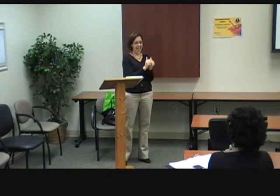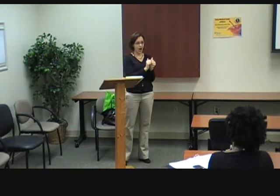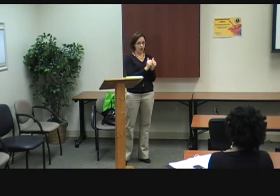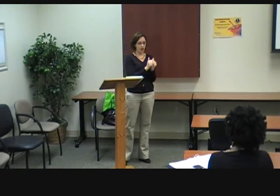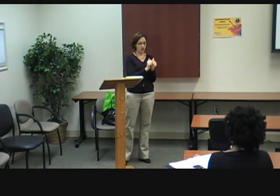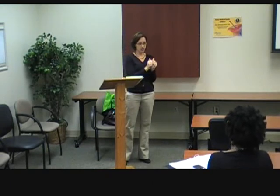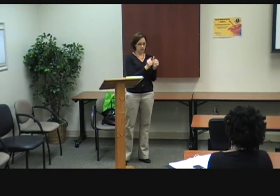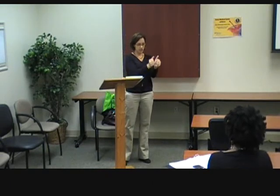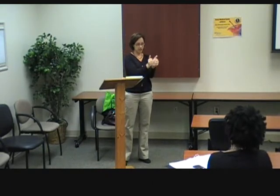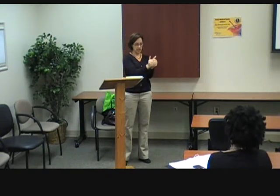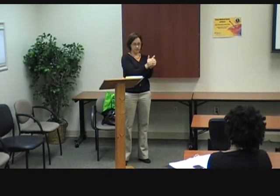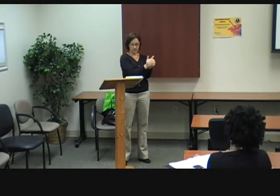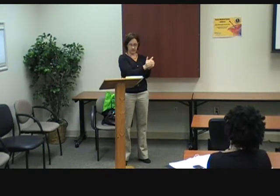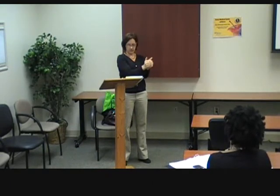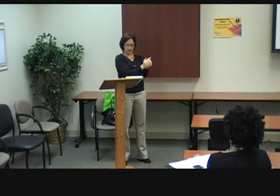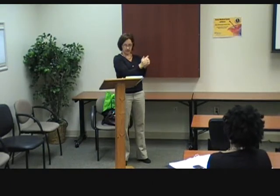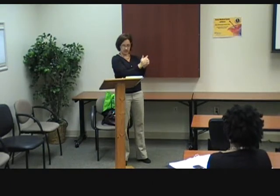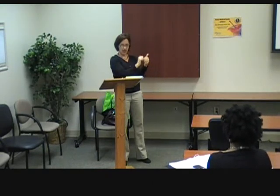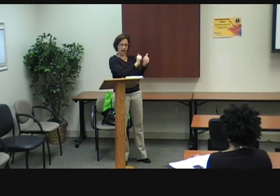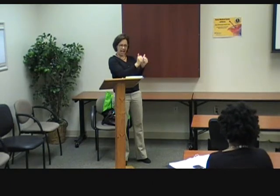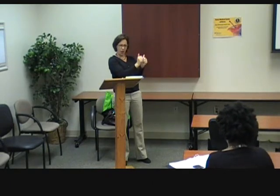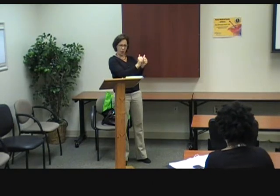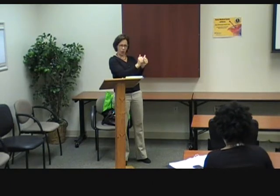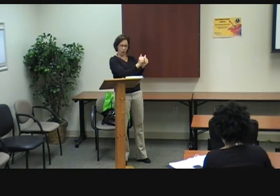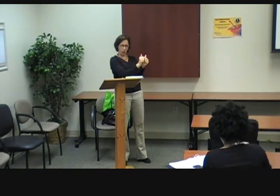How? Like fists.